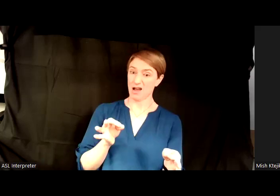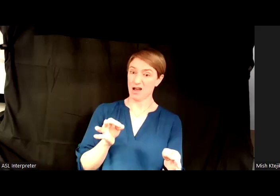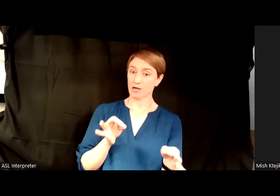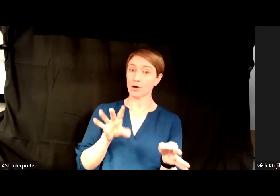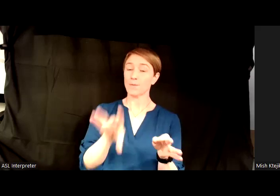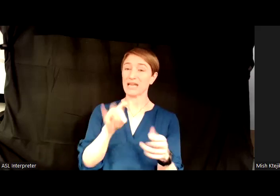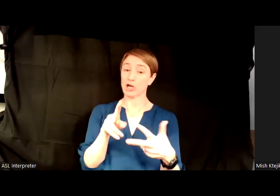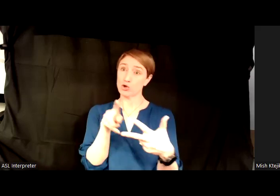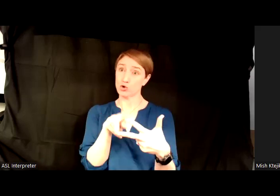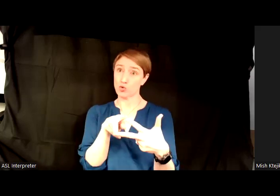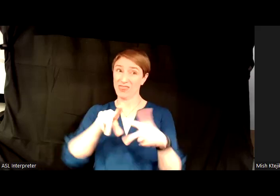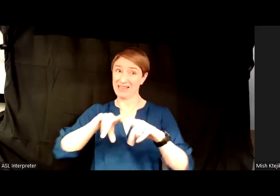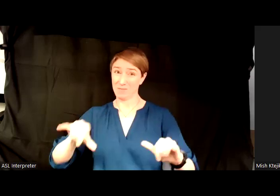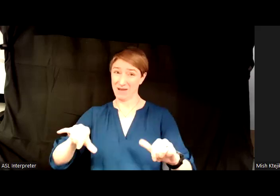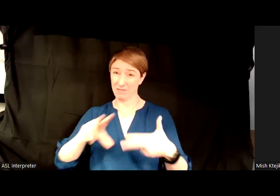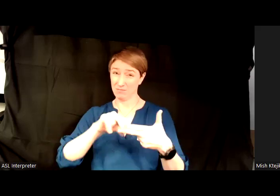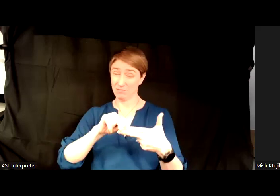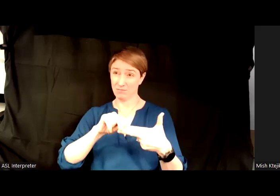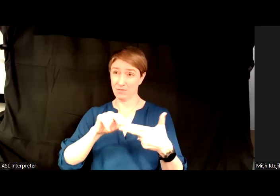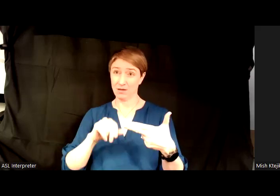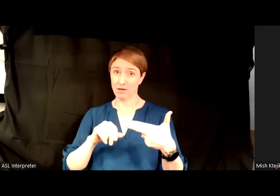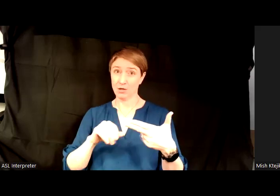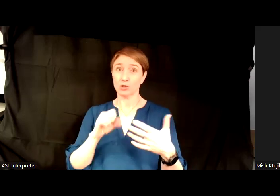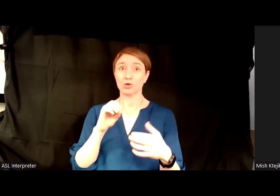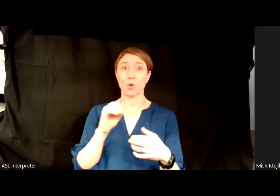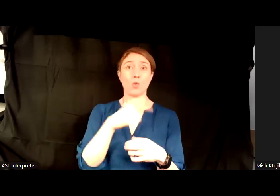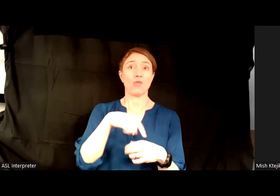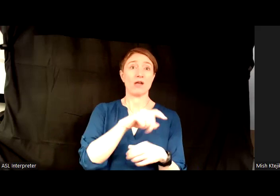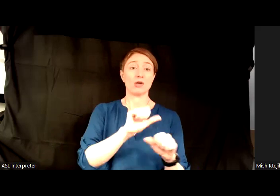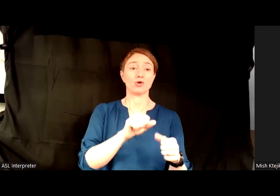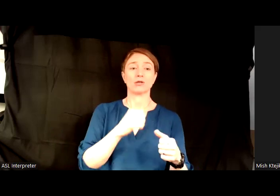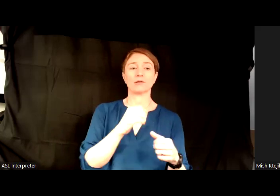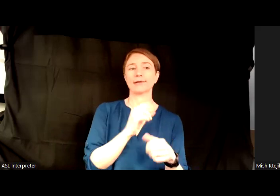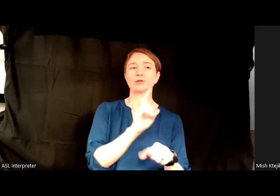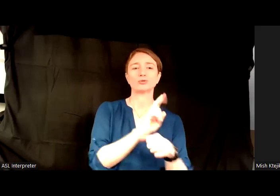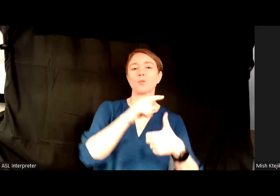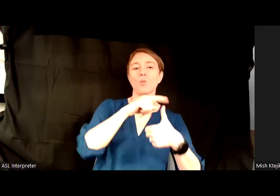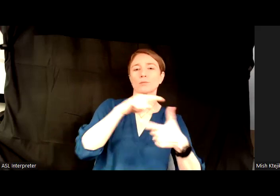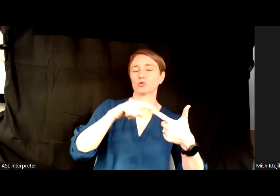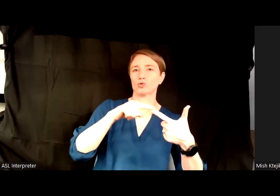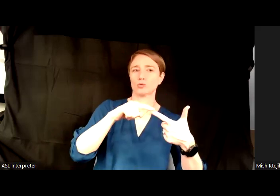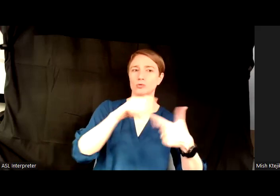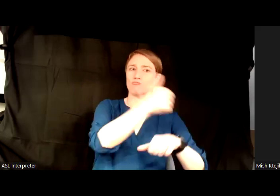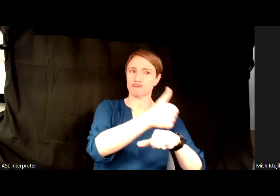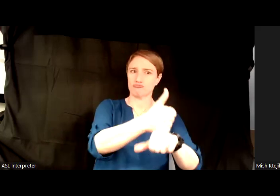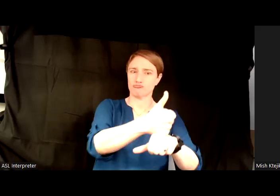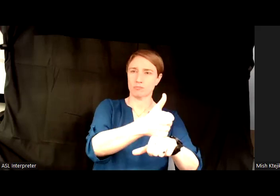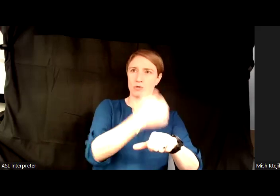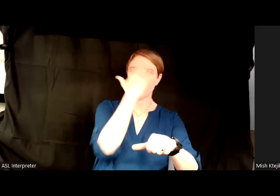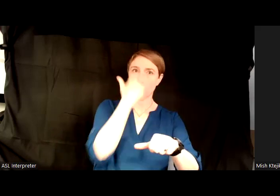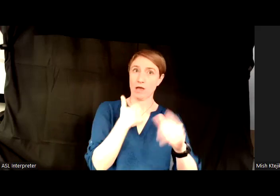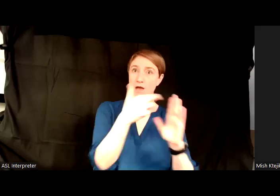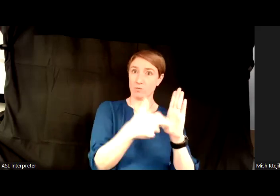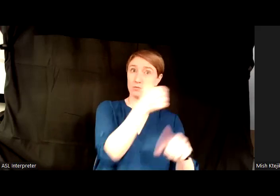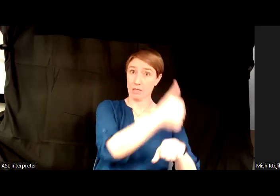those options at the same time? Where they put in place option 1 or 2 so that they know they have rules